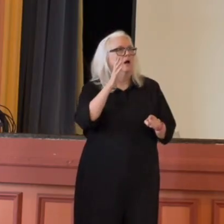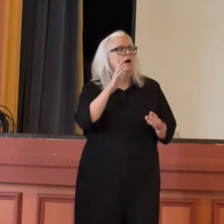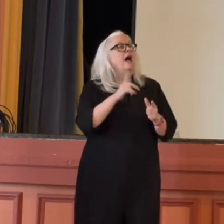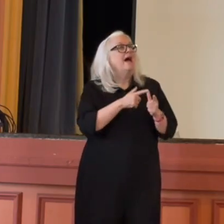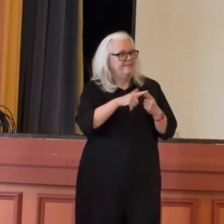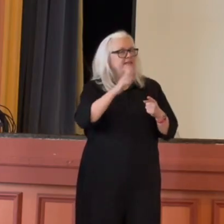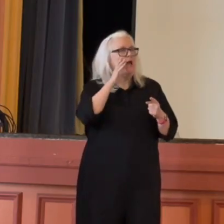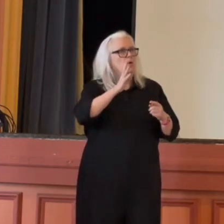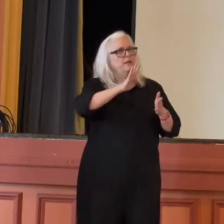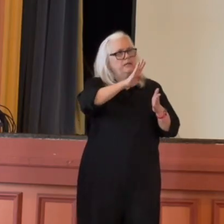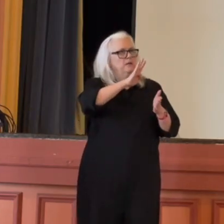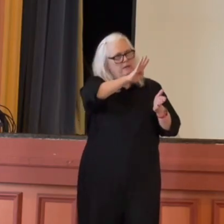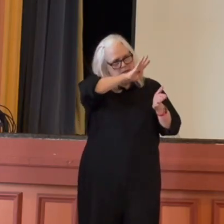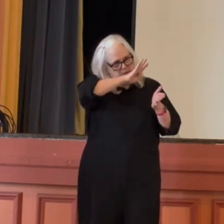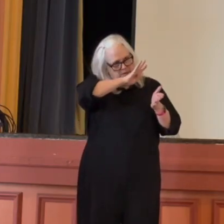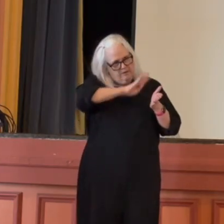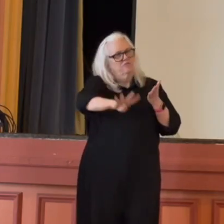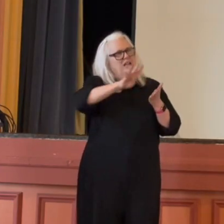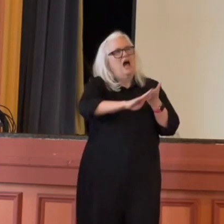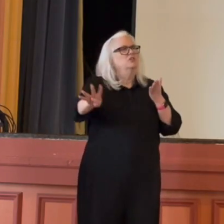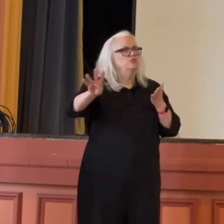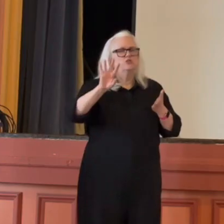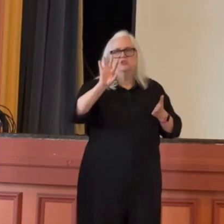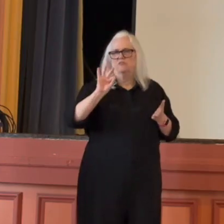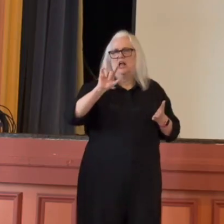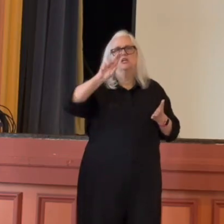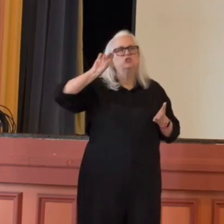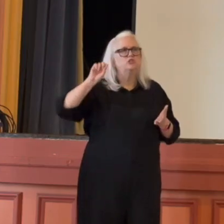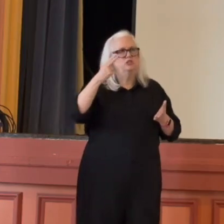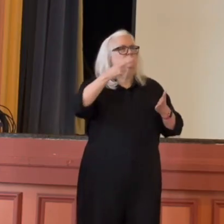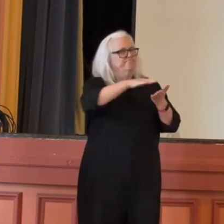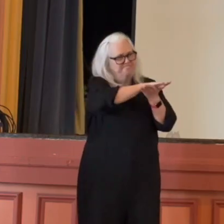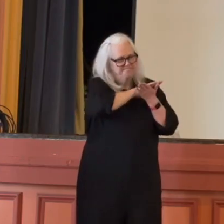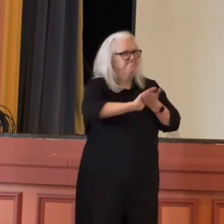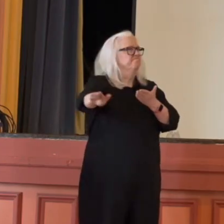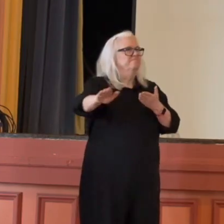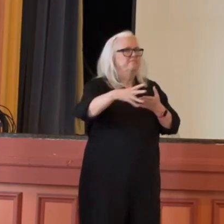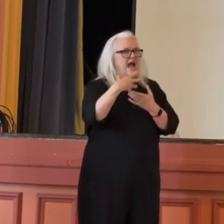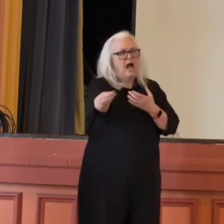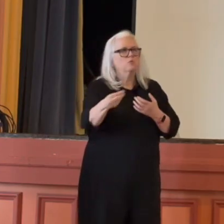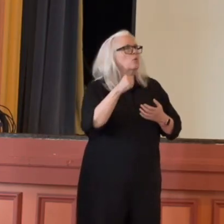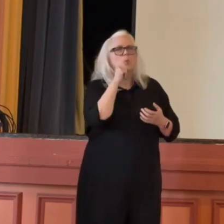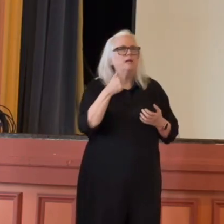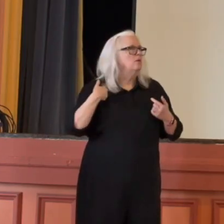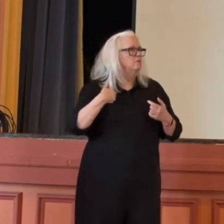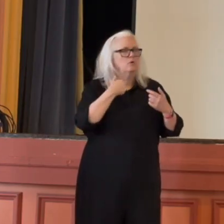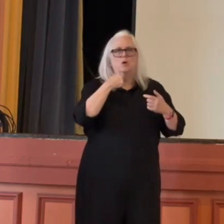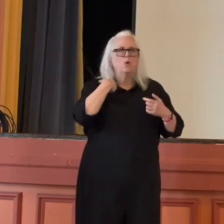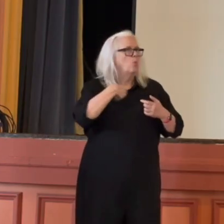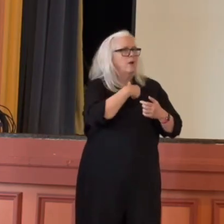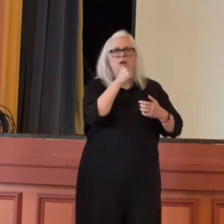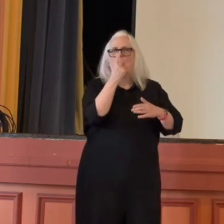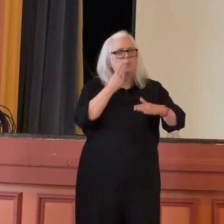out. And so it's not expected that there's going to be significant levels of decomposition happening in